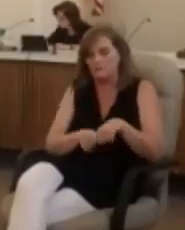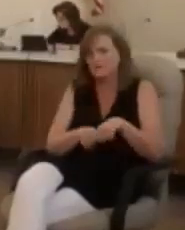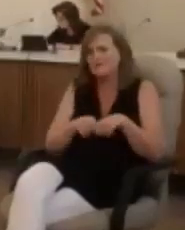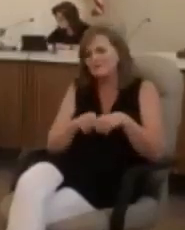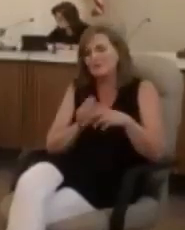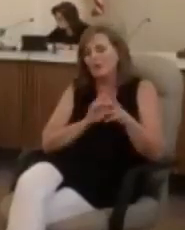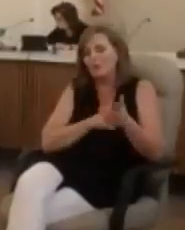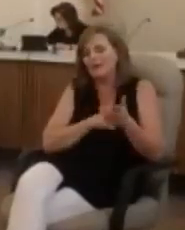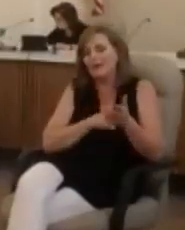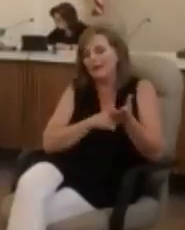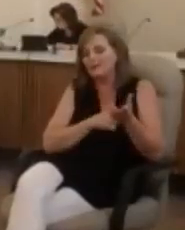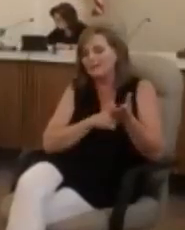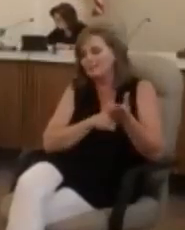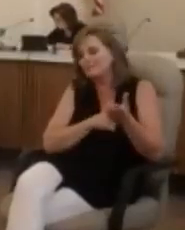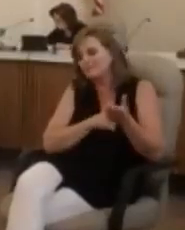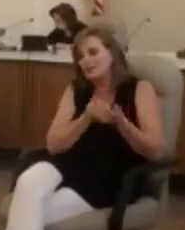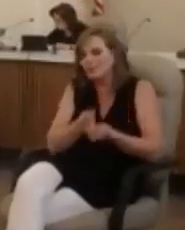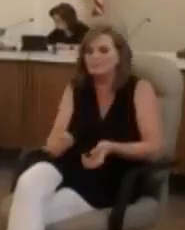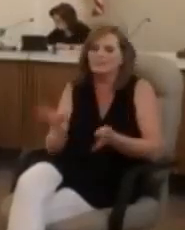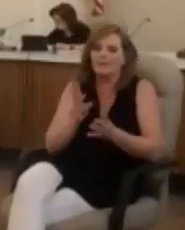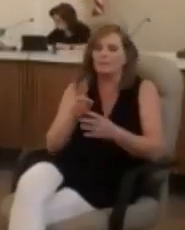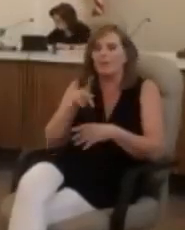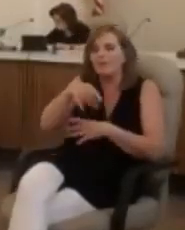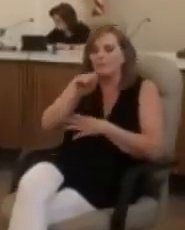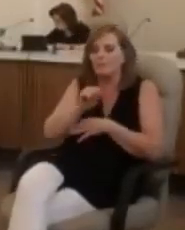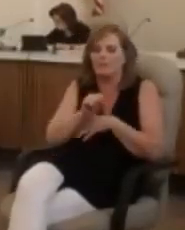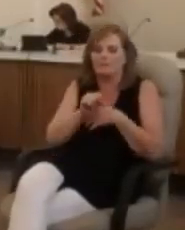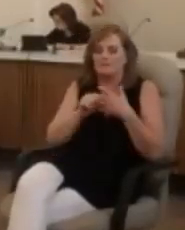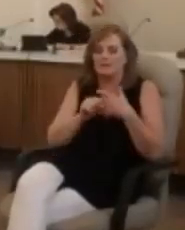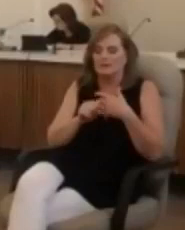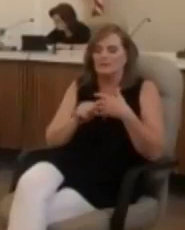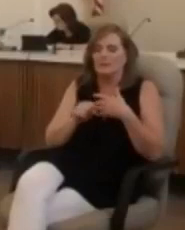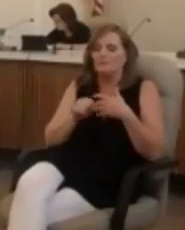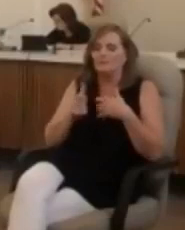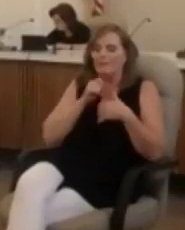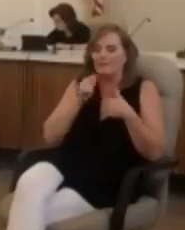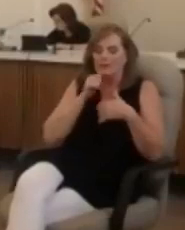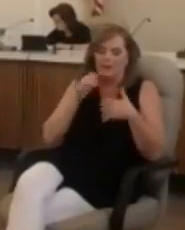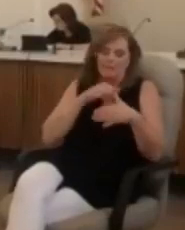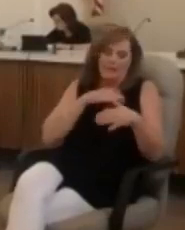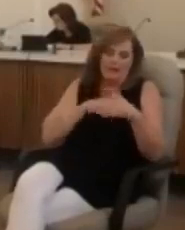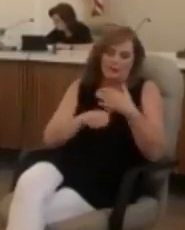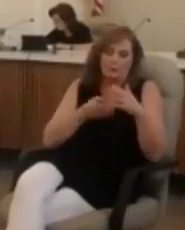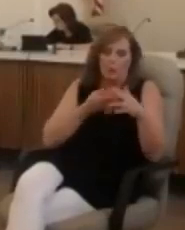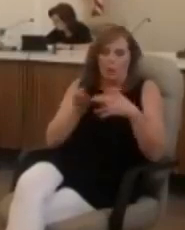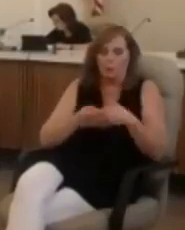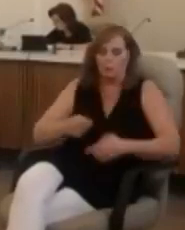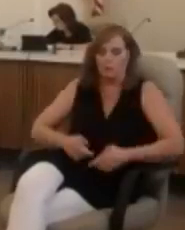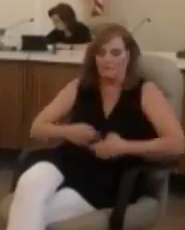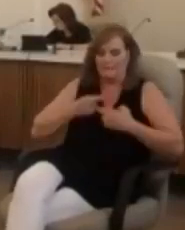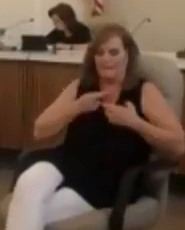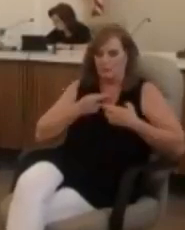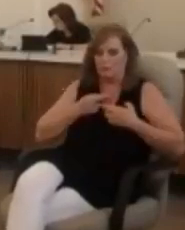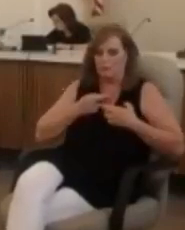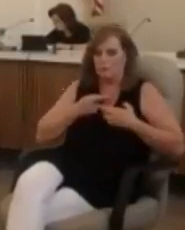parks around town that are off of residential side streets.